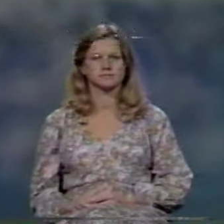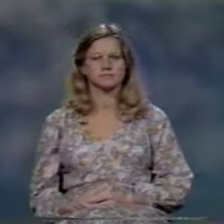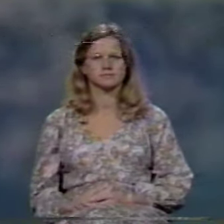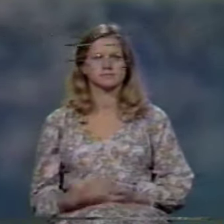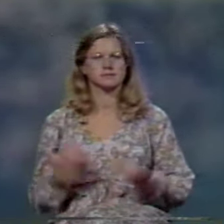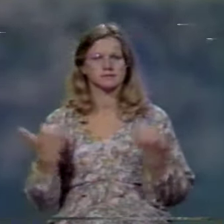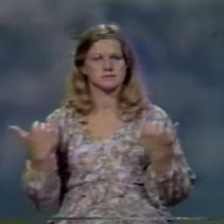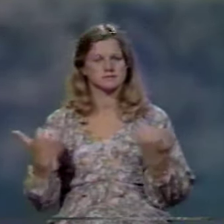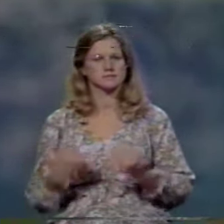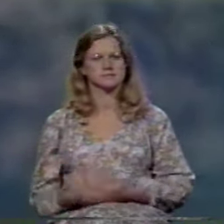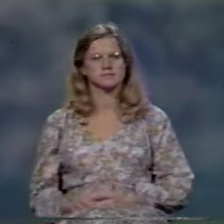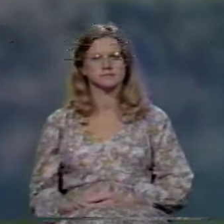Now.